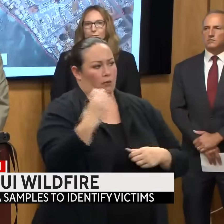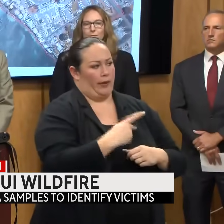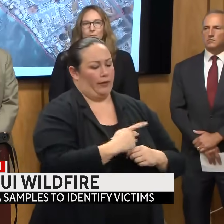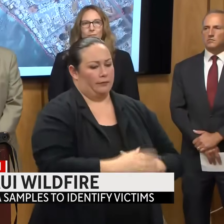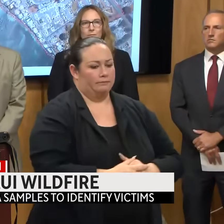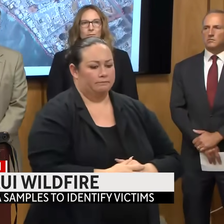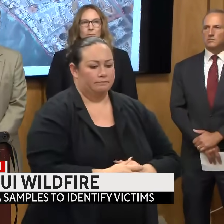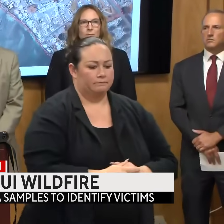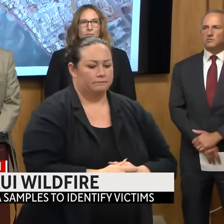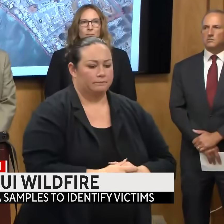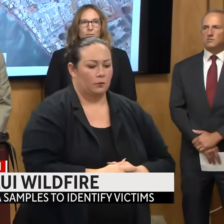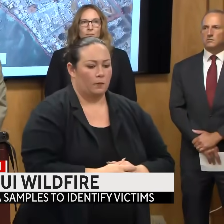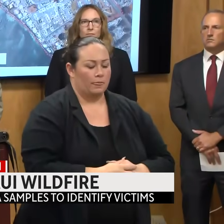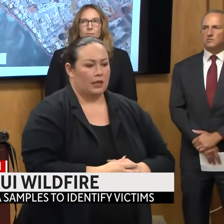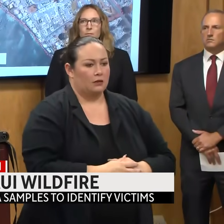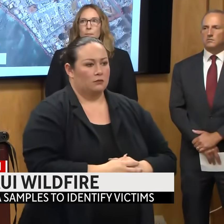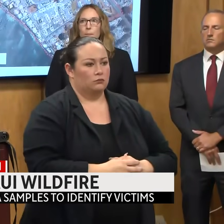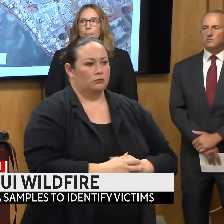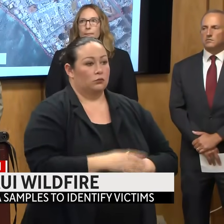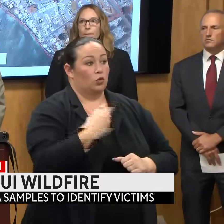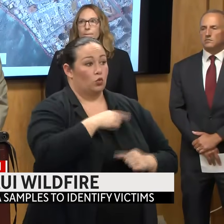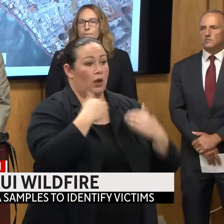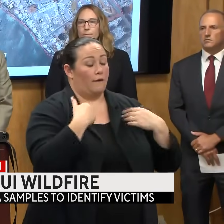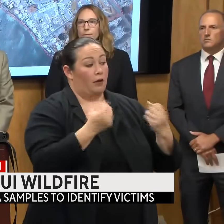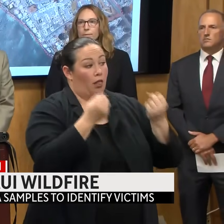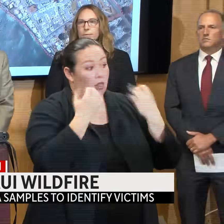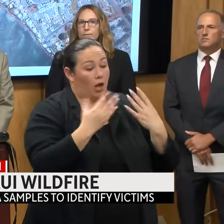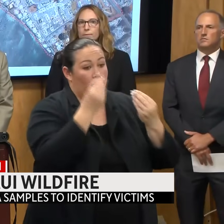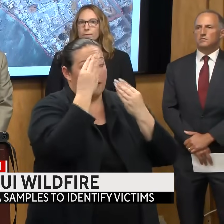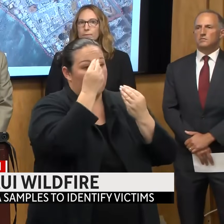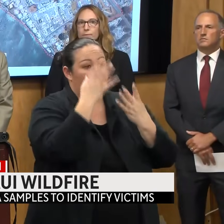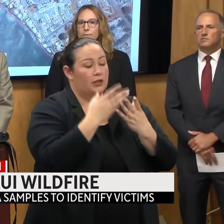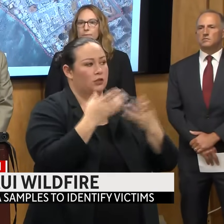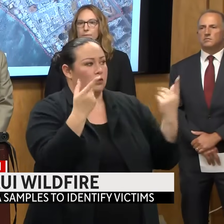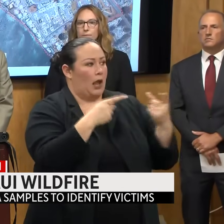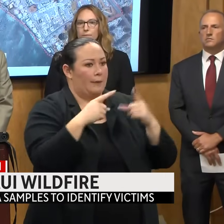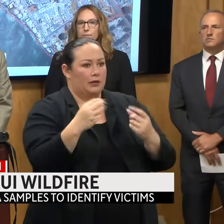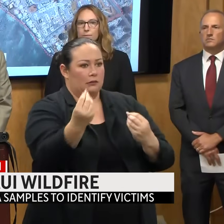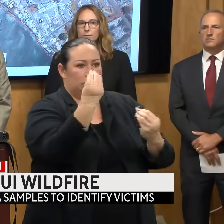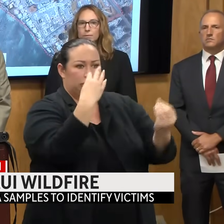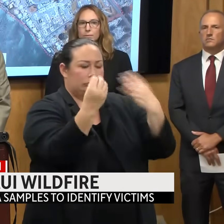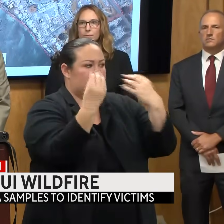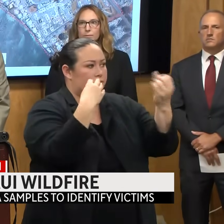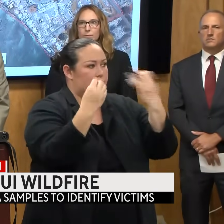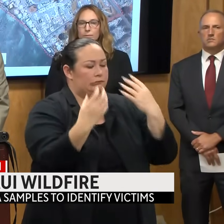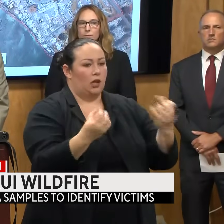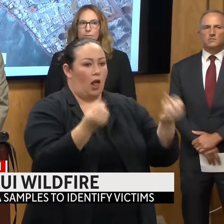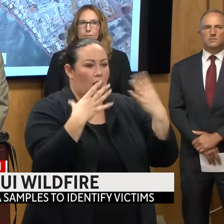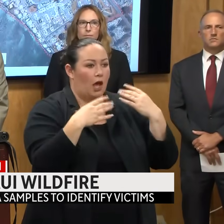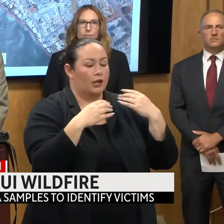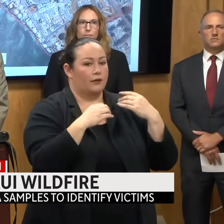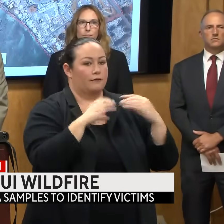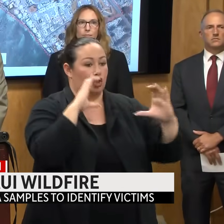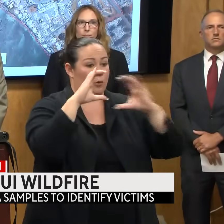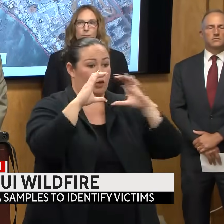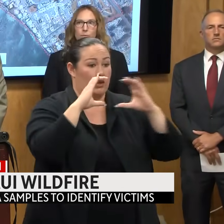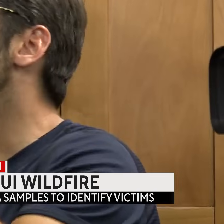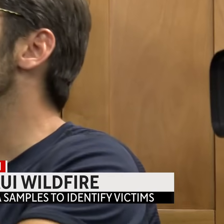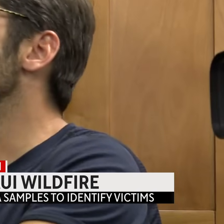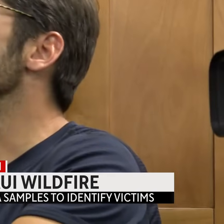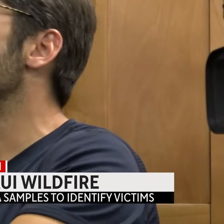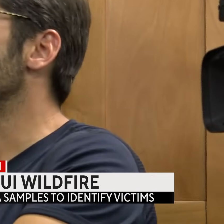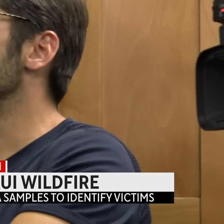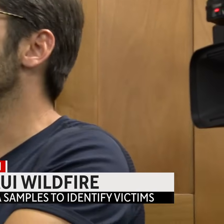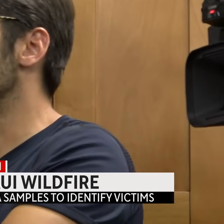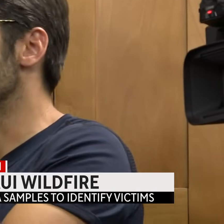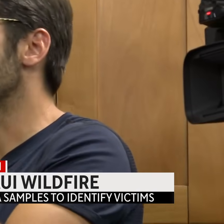that? We had lots of information coming in. We had lots of communication that was broken down. Do